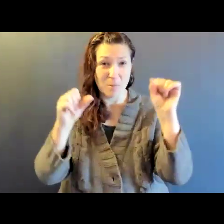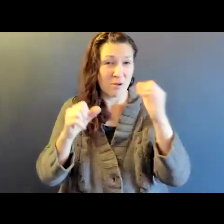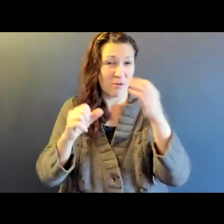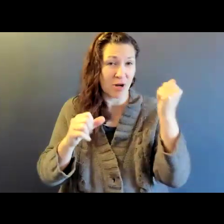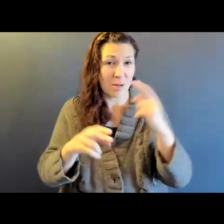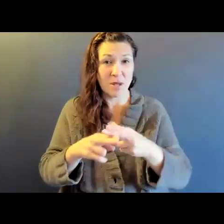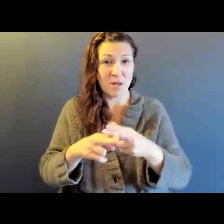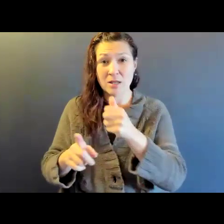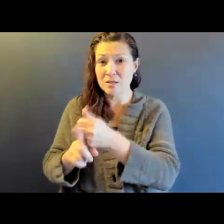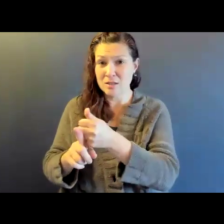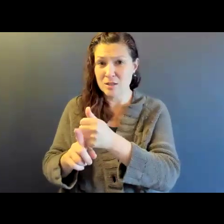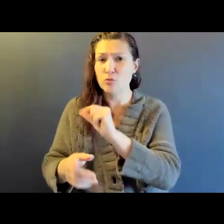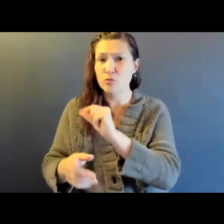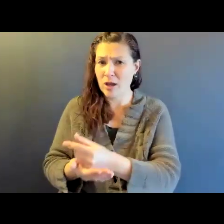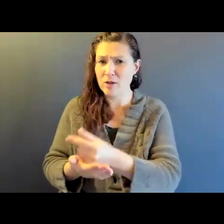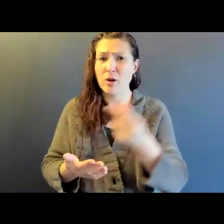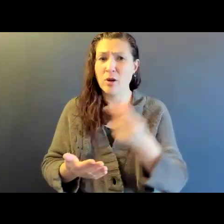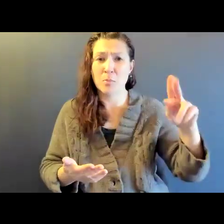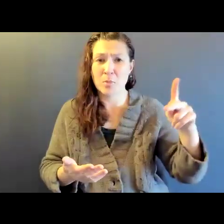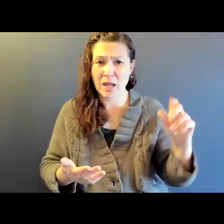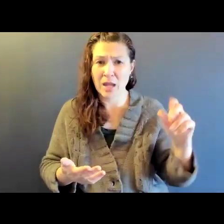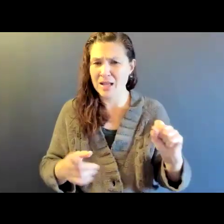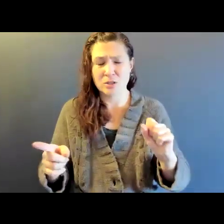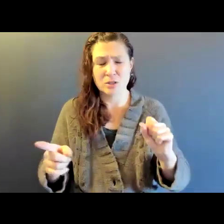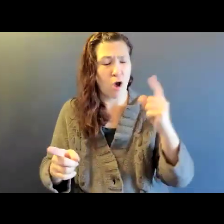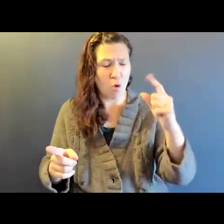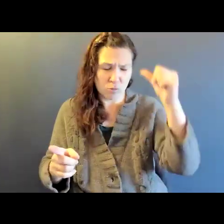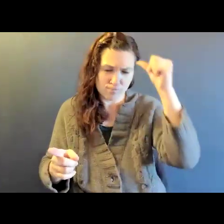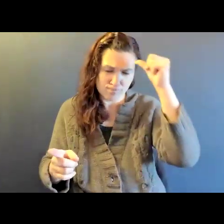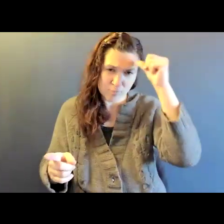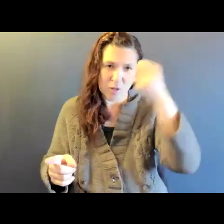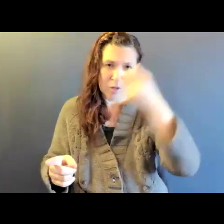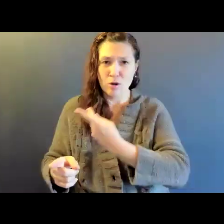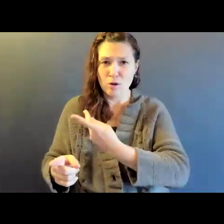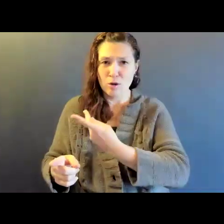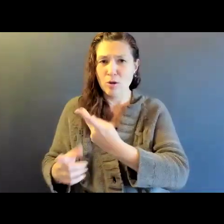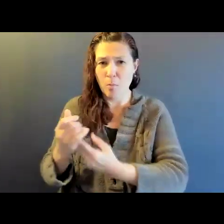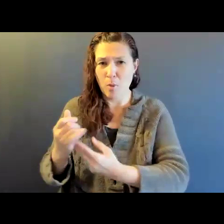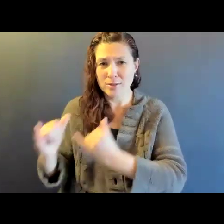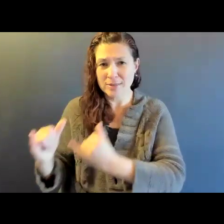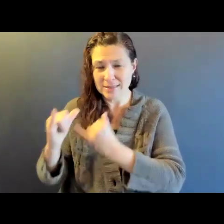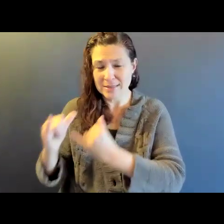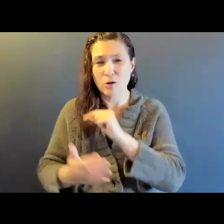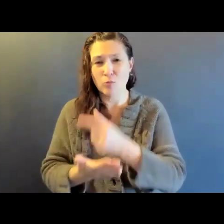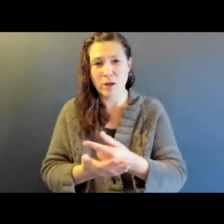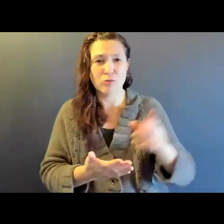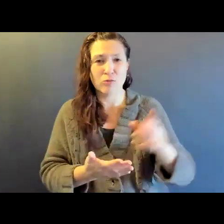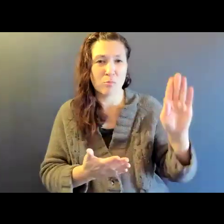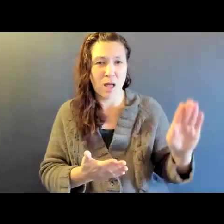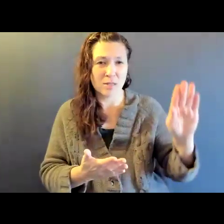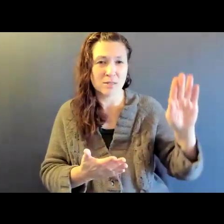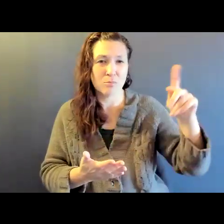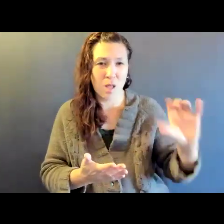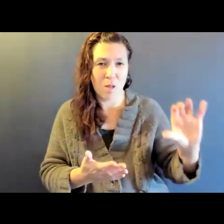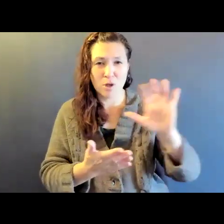also a graduate of the district, something you have never forgotten. And you and I have always shared that, being graduate of the district as well. And